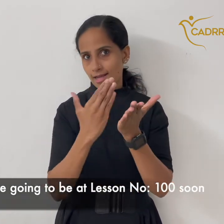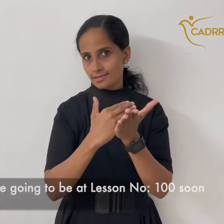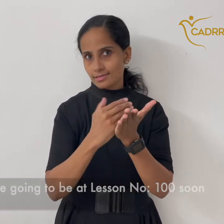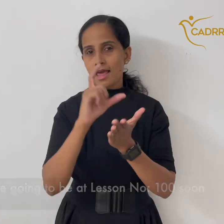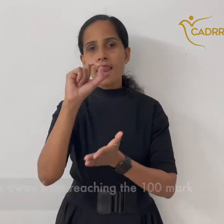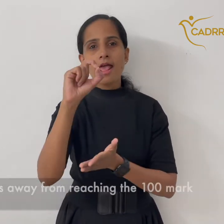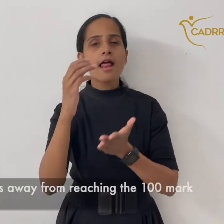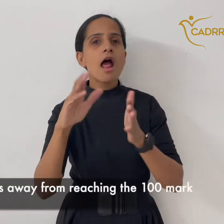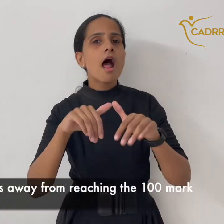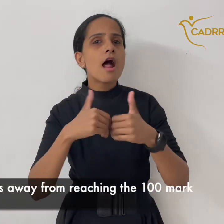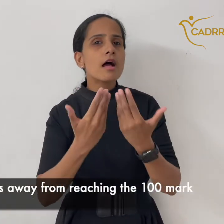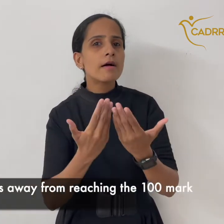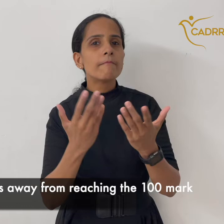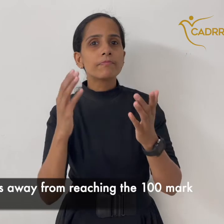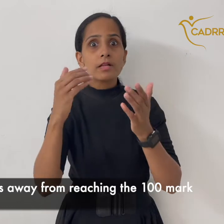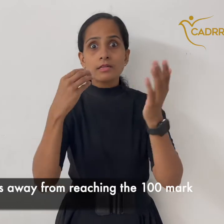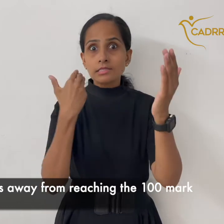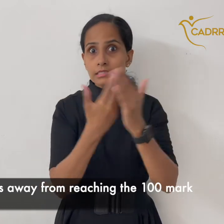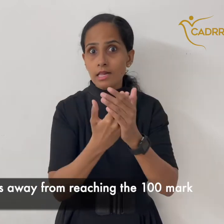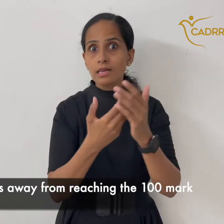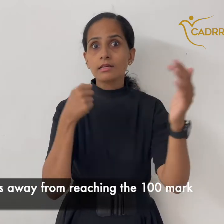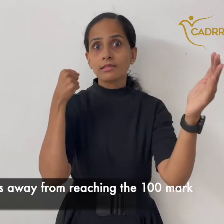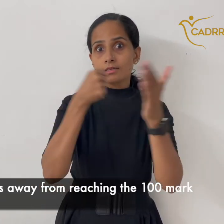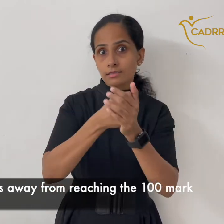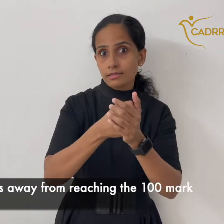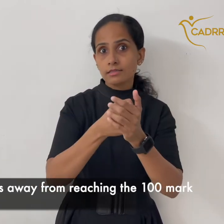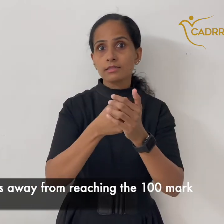away from reaching the 100 mark.